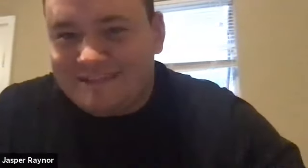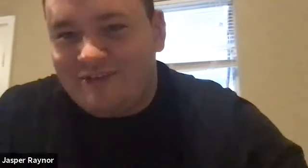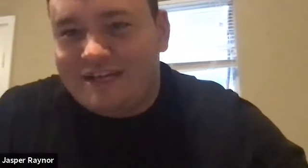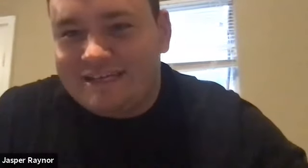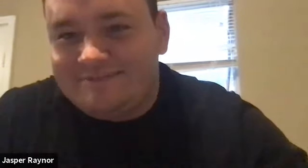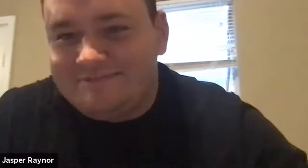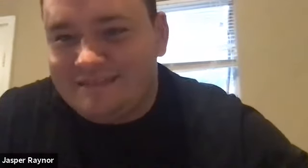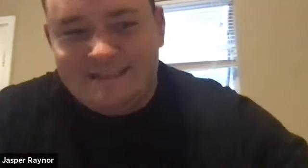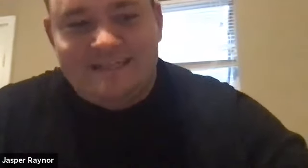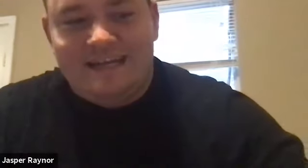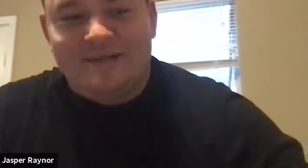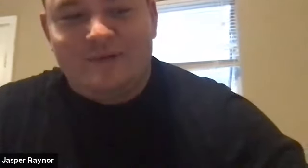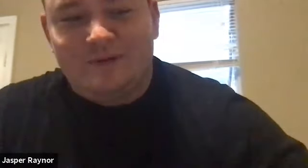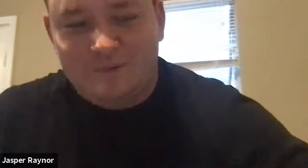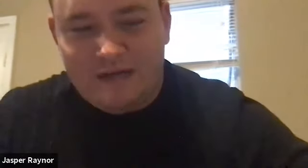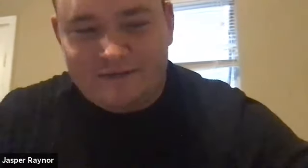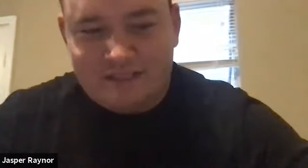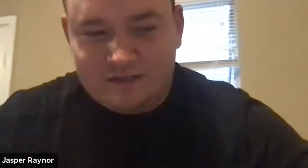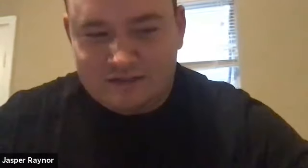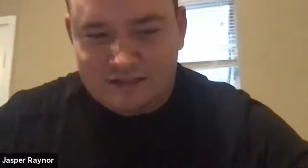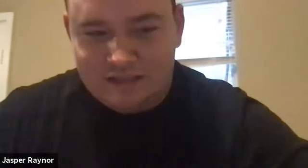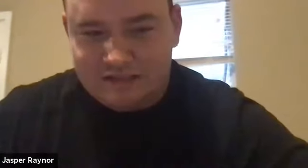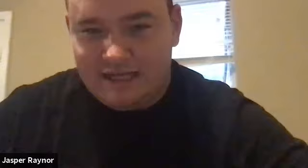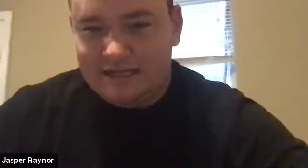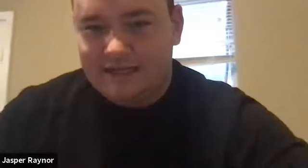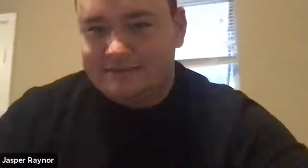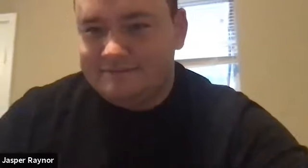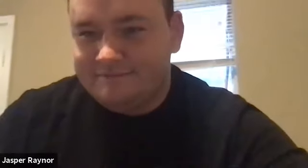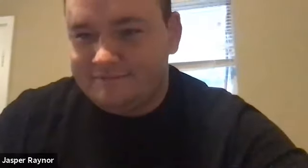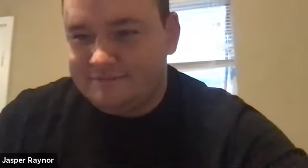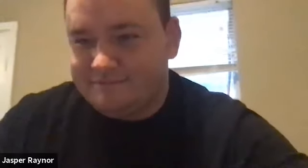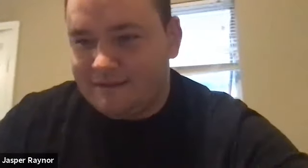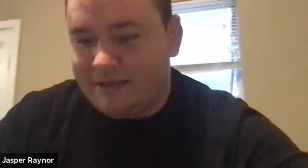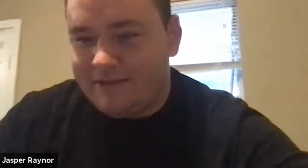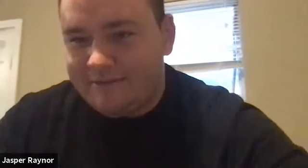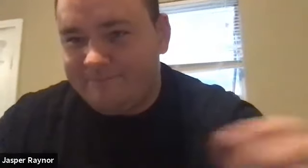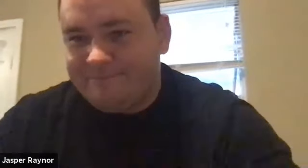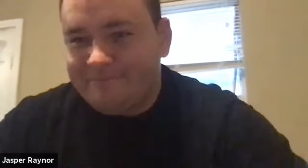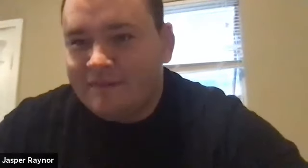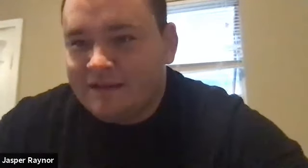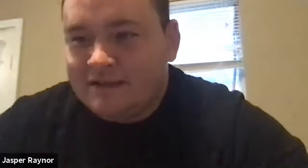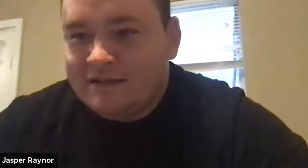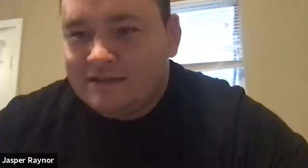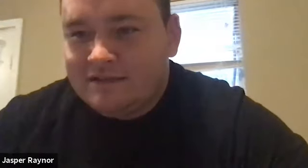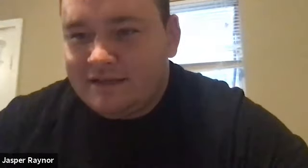I reckon. I don't know. We'll have to talk to Gallaudet about that.